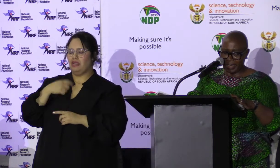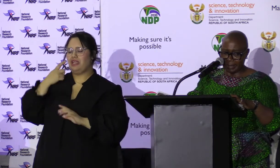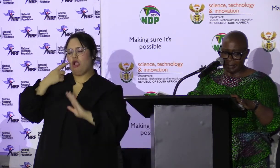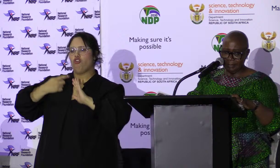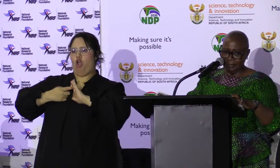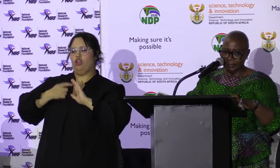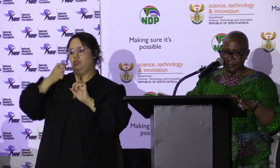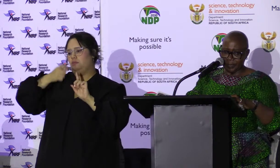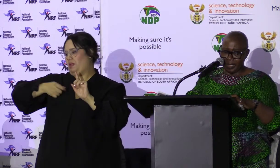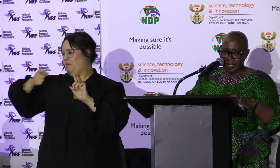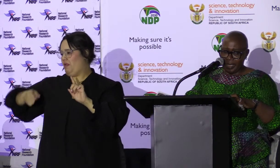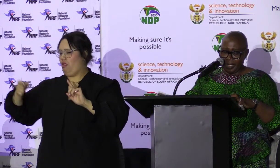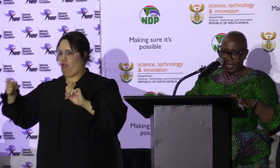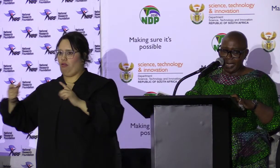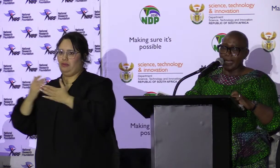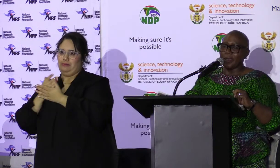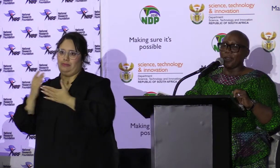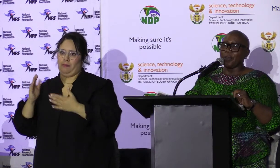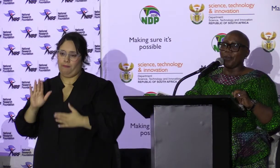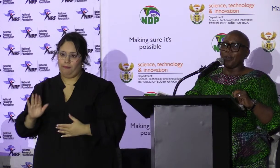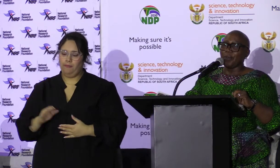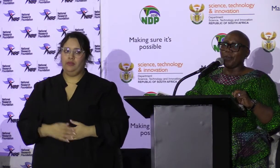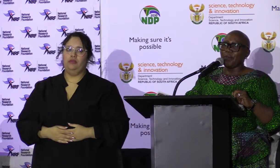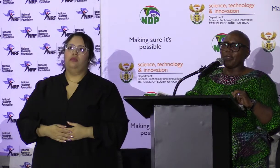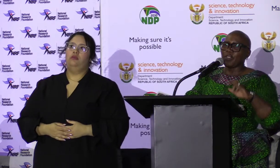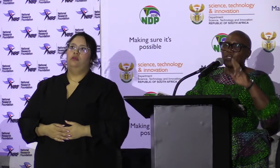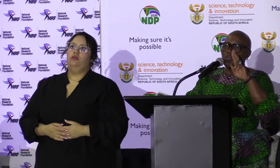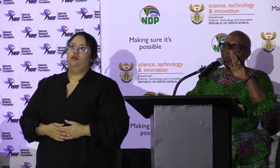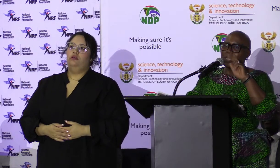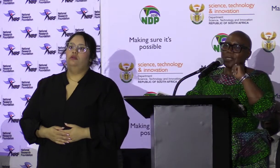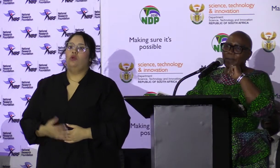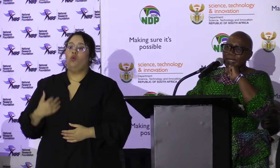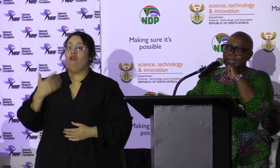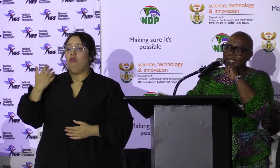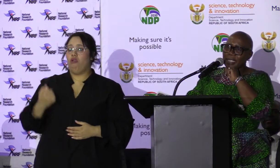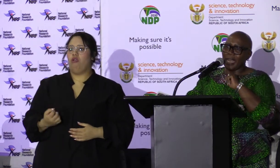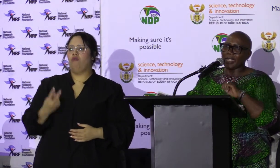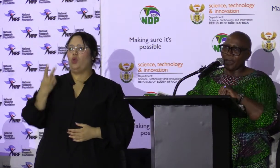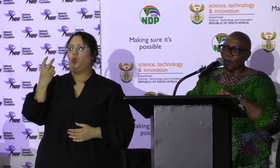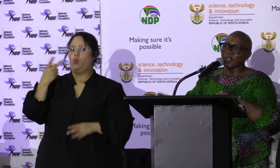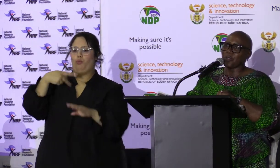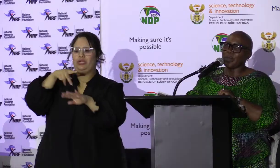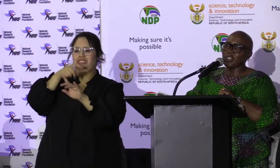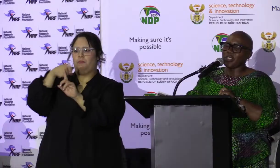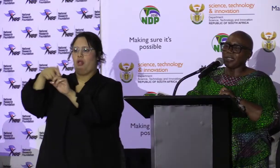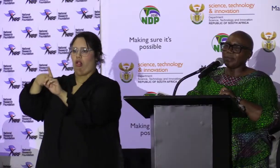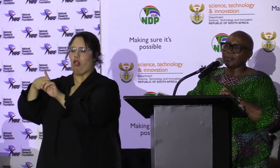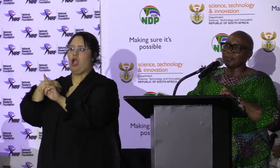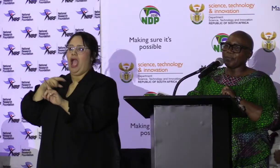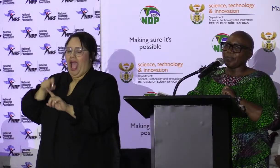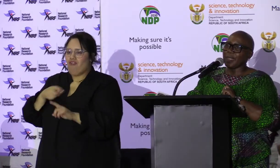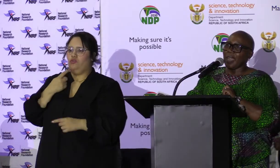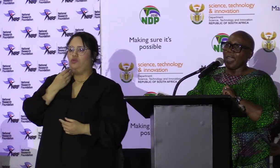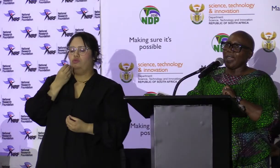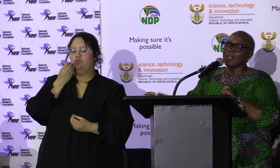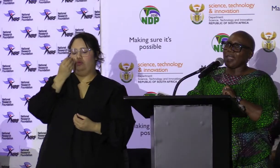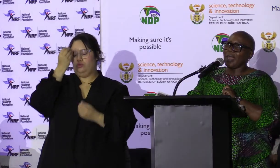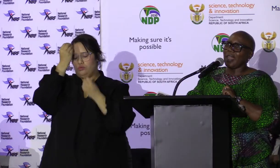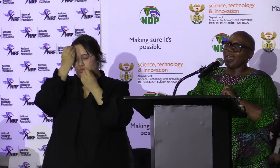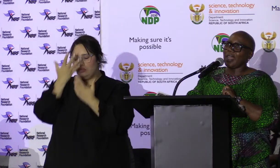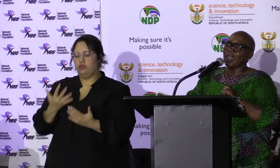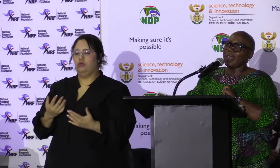acknowledge, Minister, again. Here, we've got two principles that I want to mention.